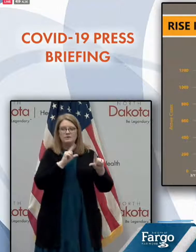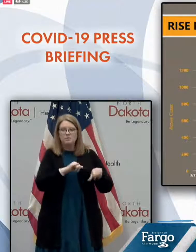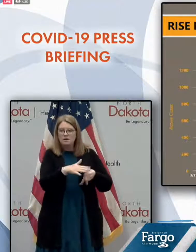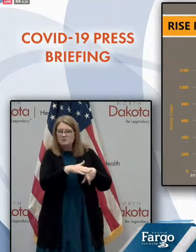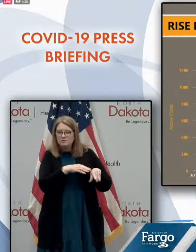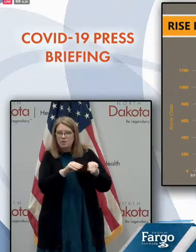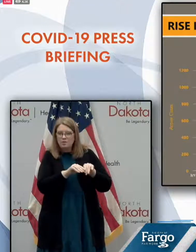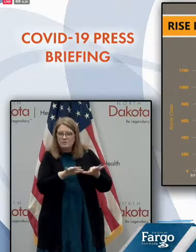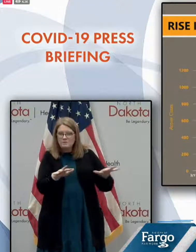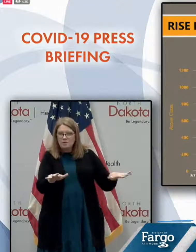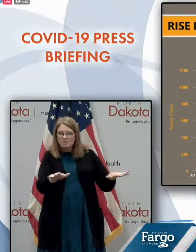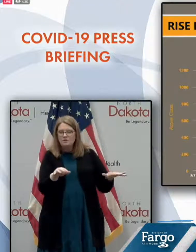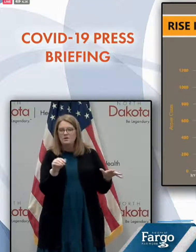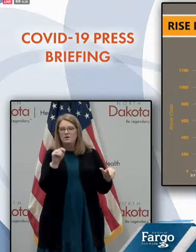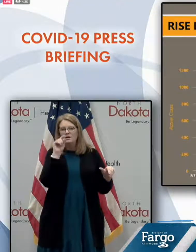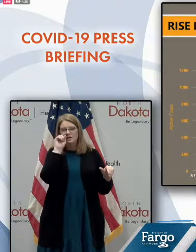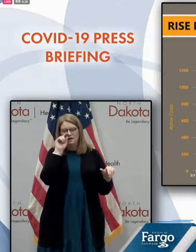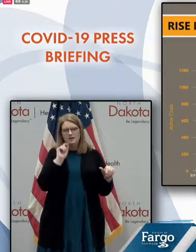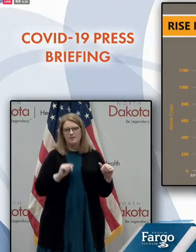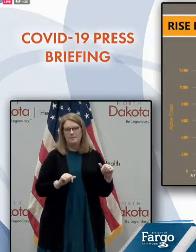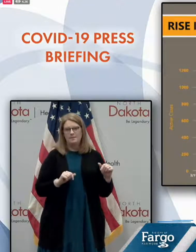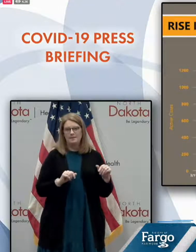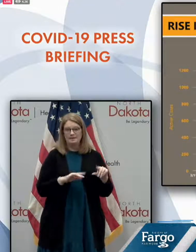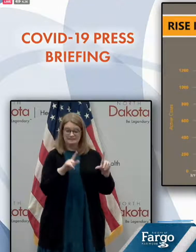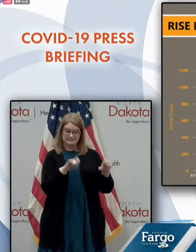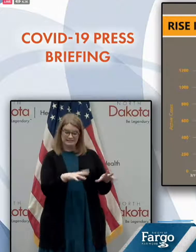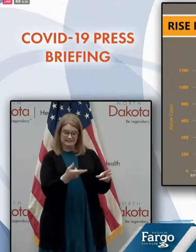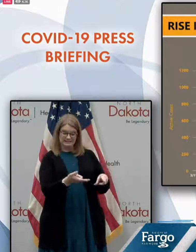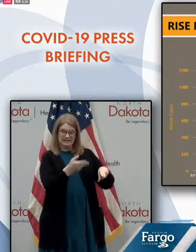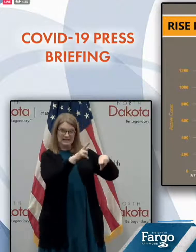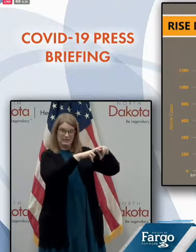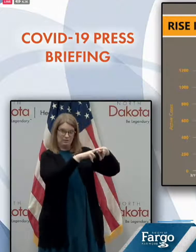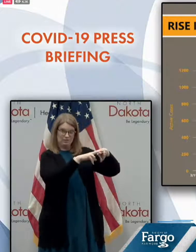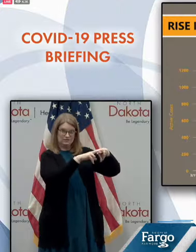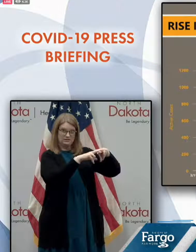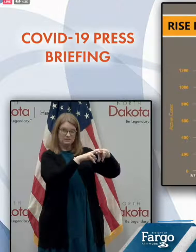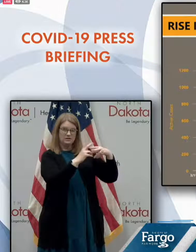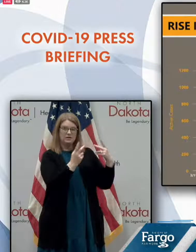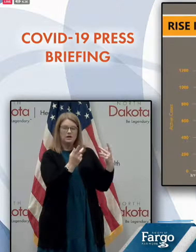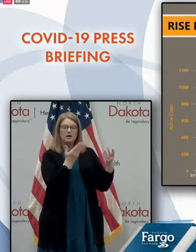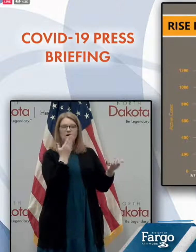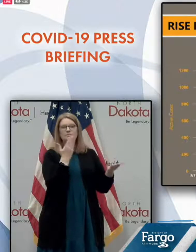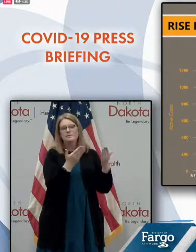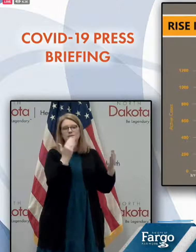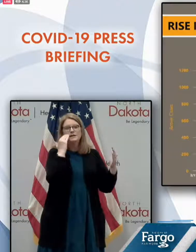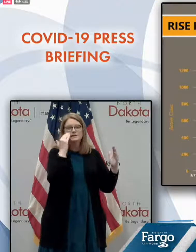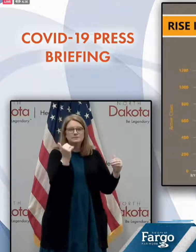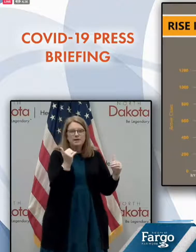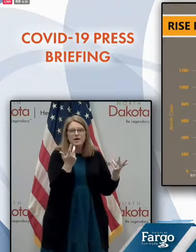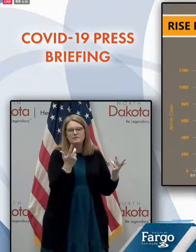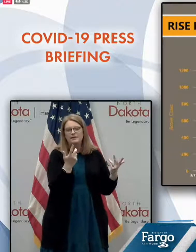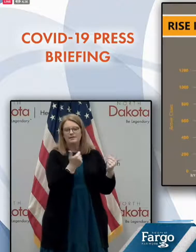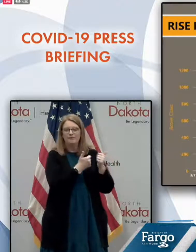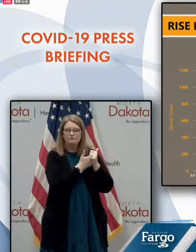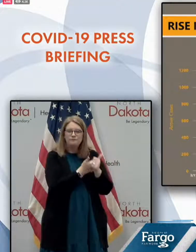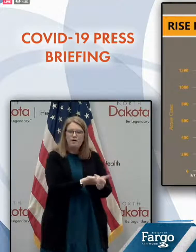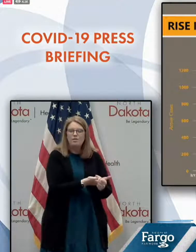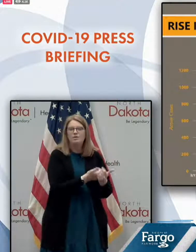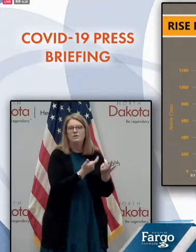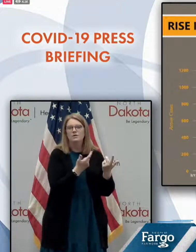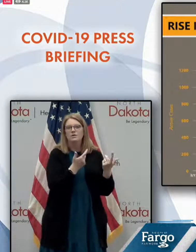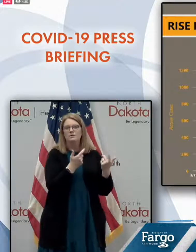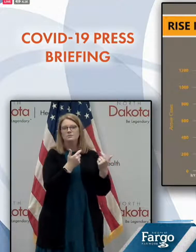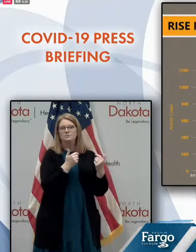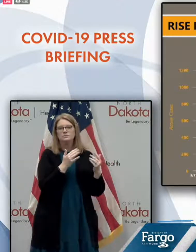spread. And as testing increases, you might expect if they track the same, if there was no